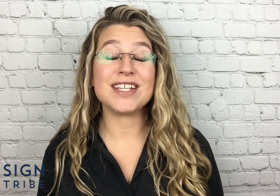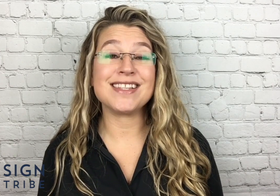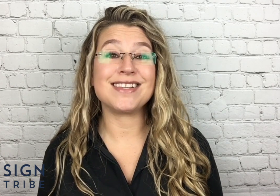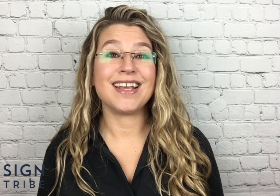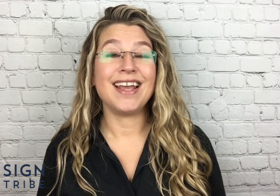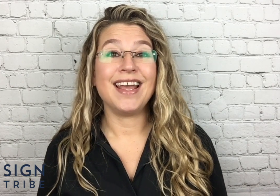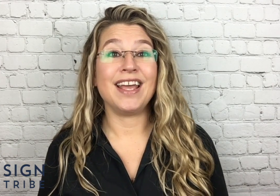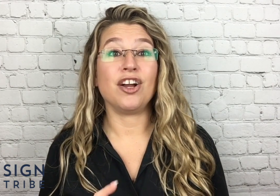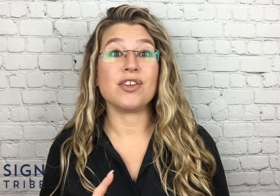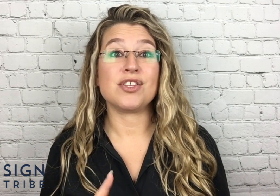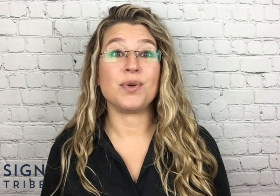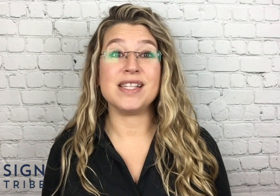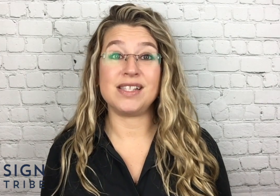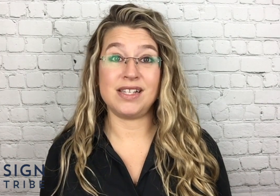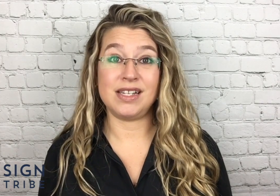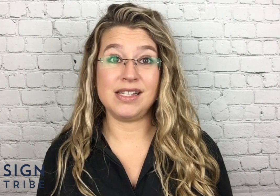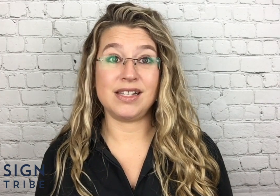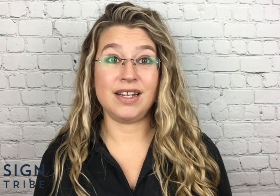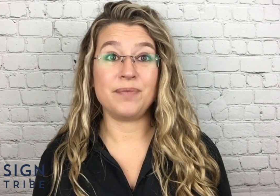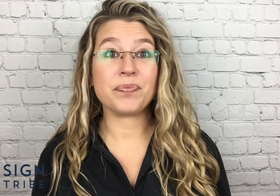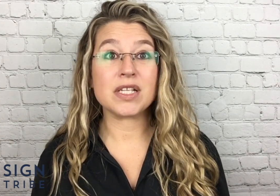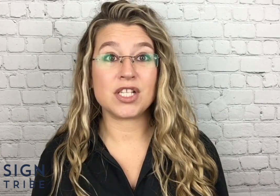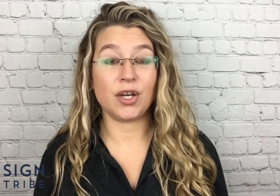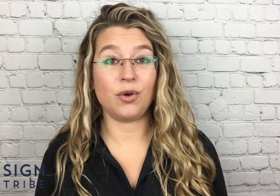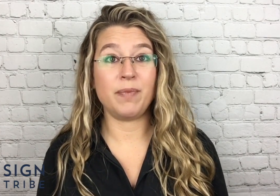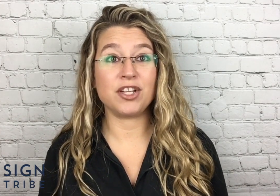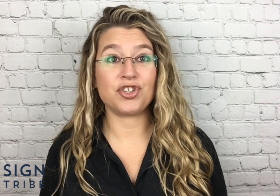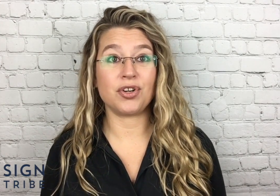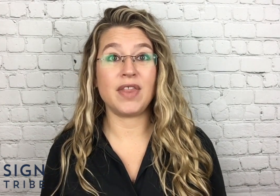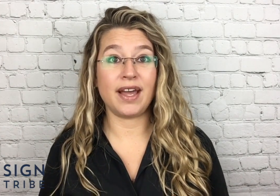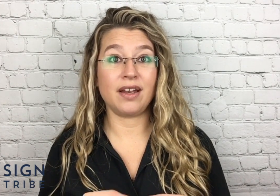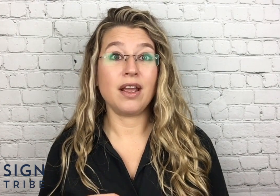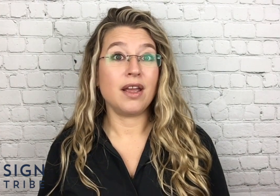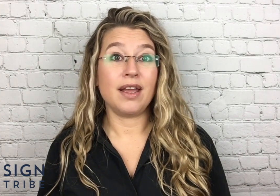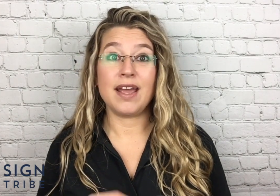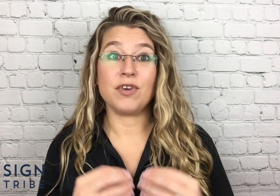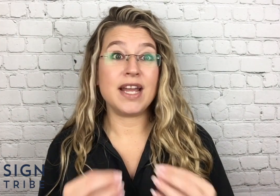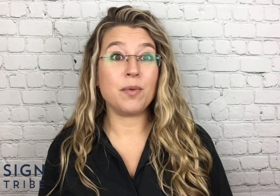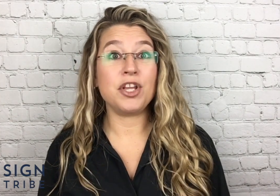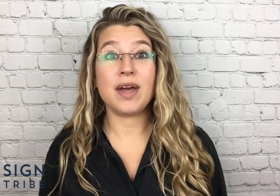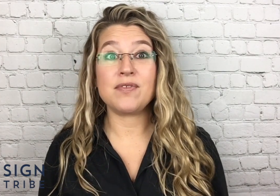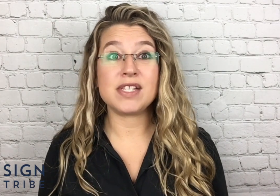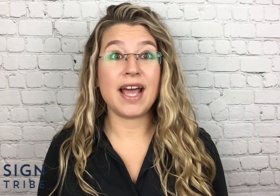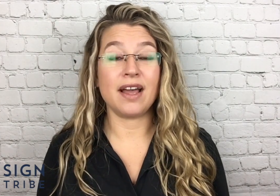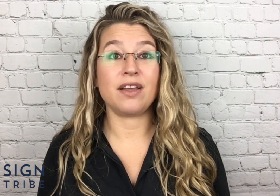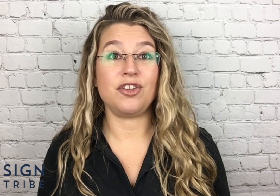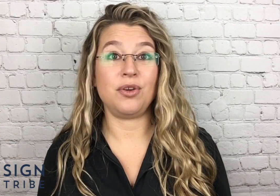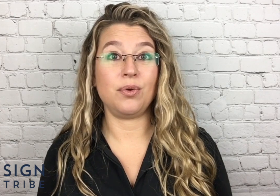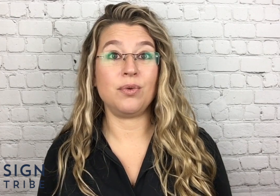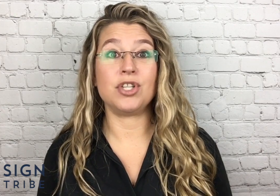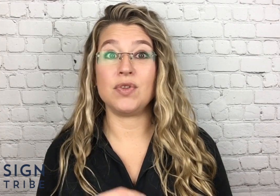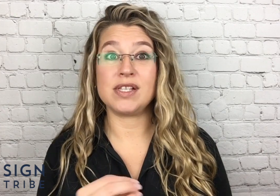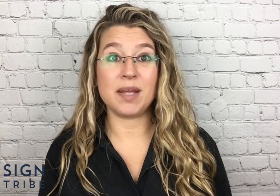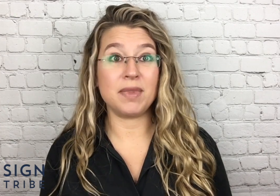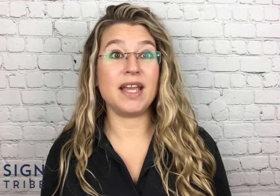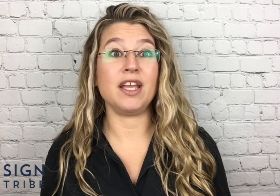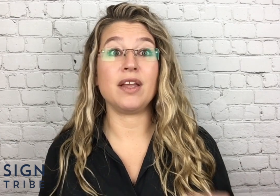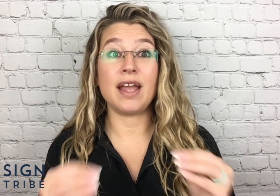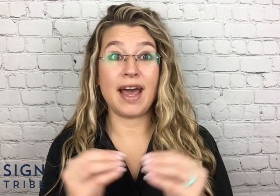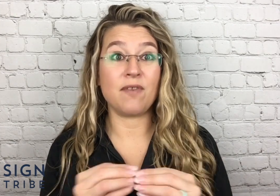patience and also consistency. So make sure that every day when you have snack, you do the same thing. Have them